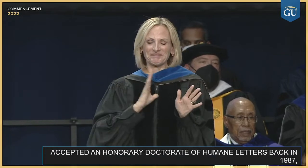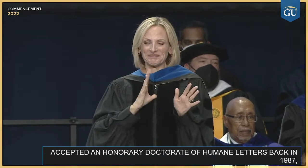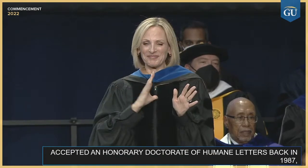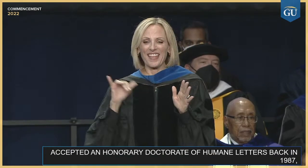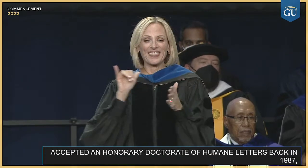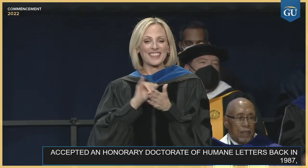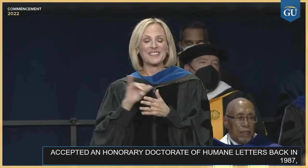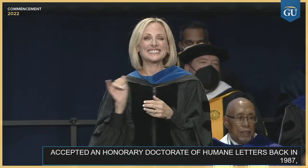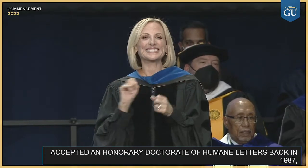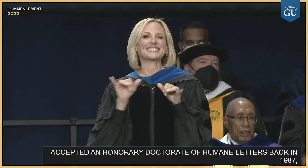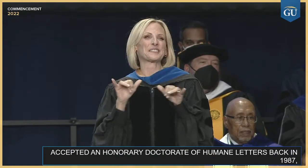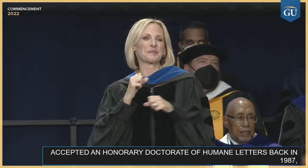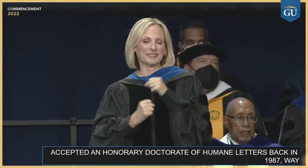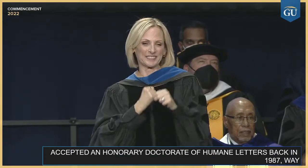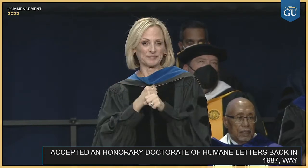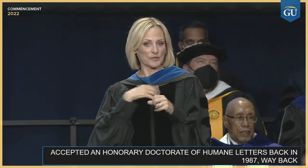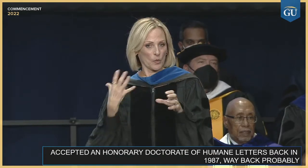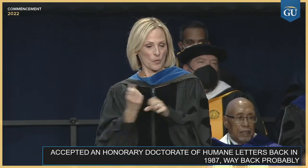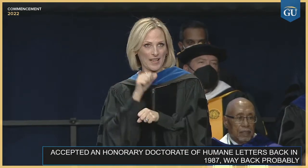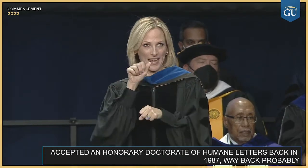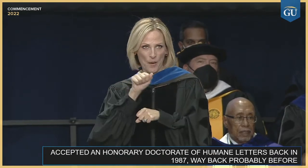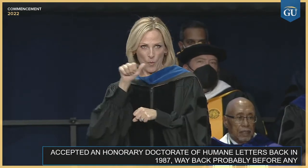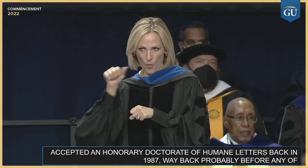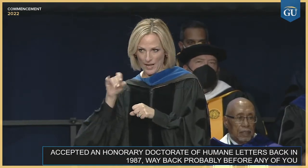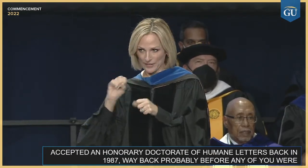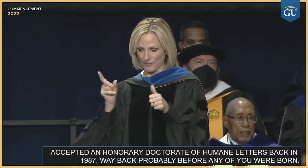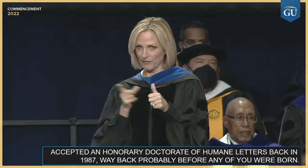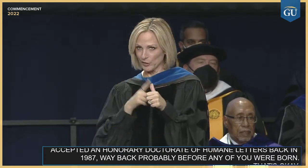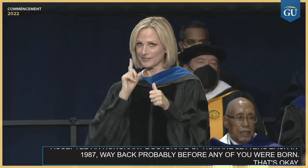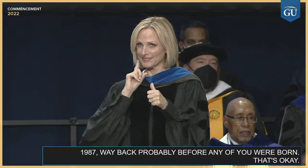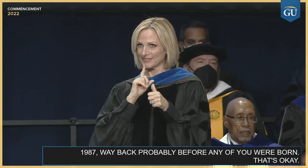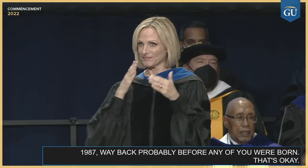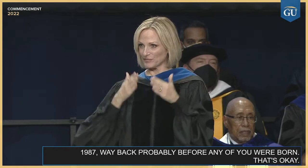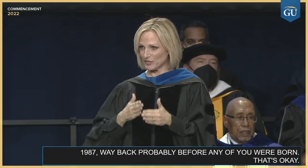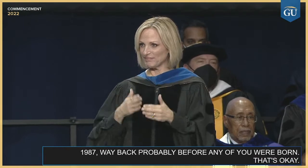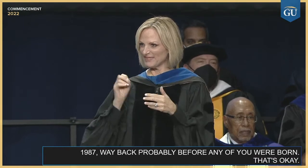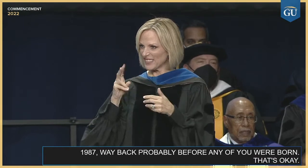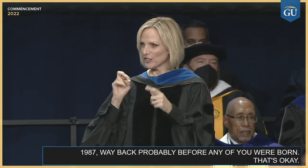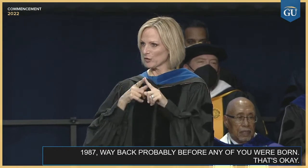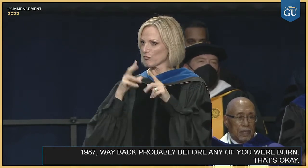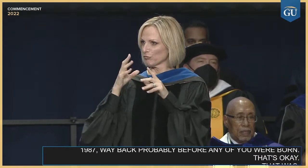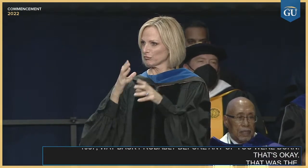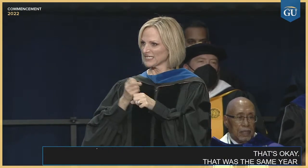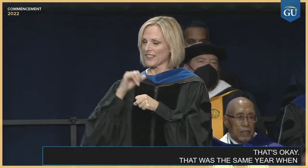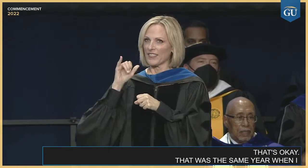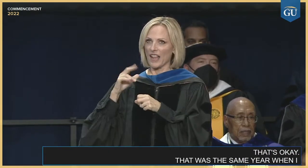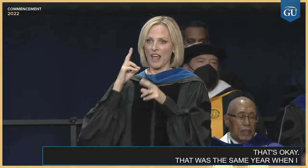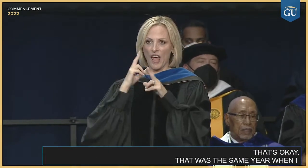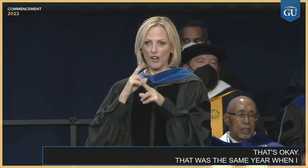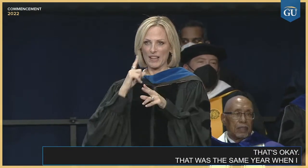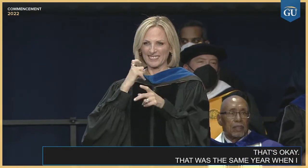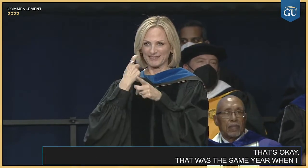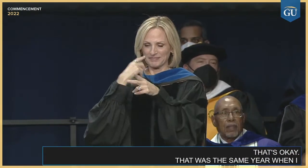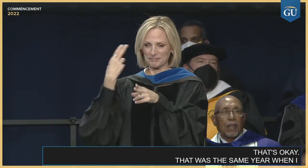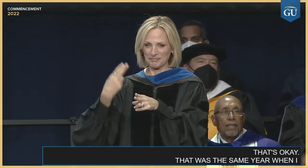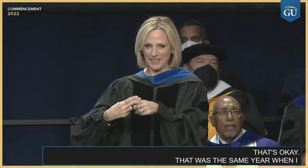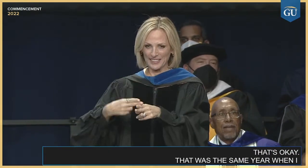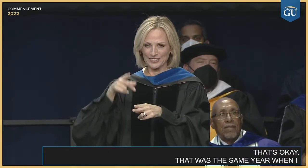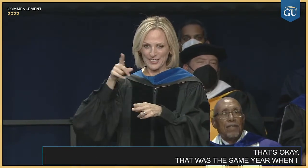That's okay. That was the same year when I won the Academy Award as the first deaf person ever to receive that